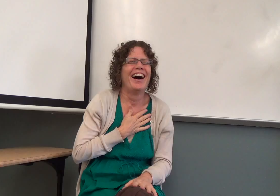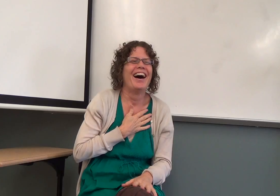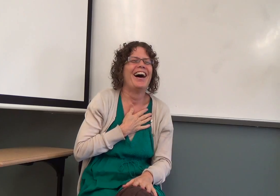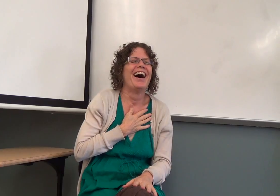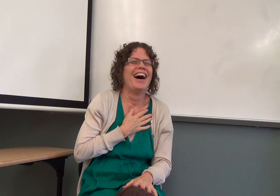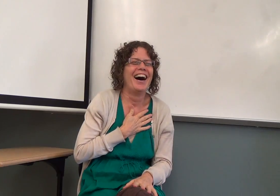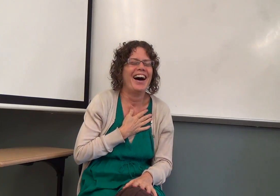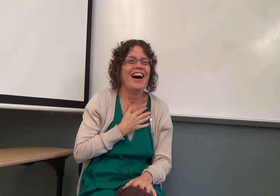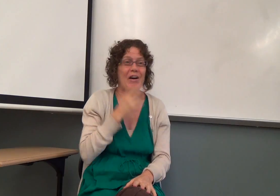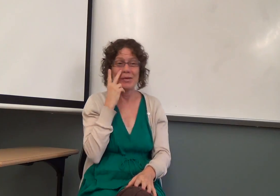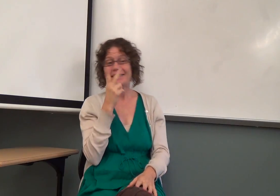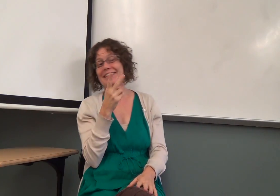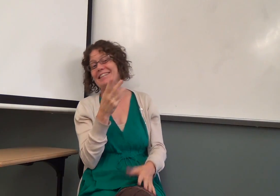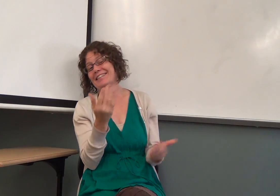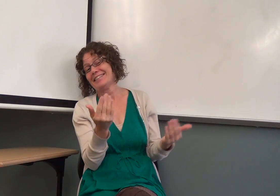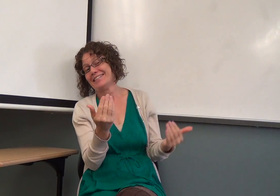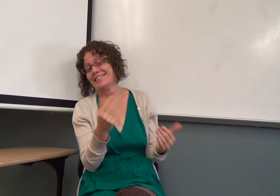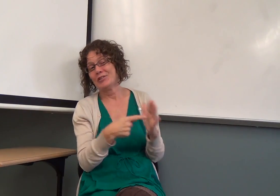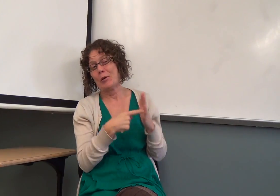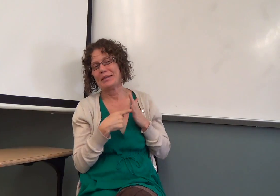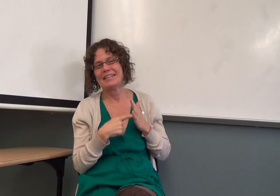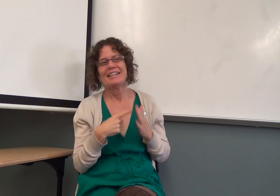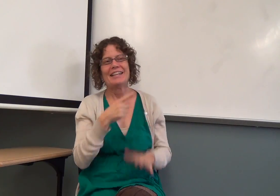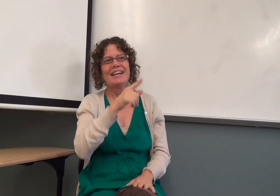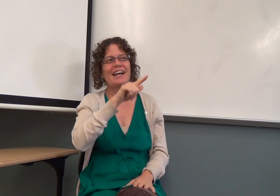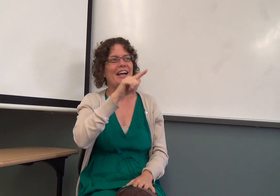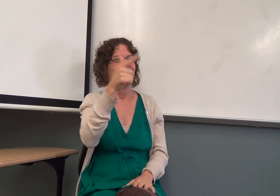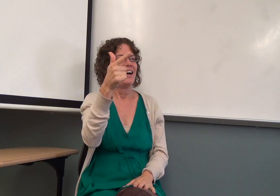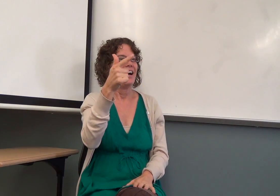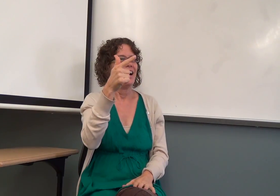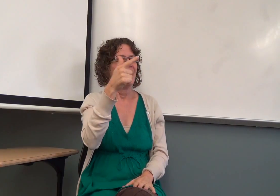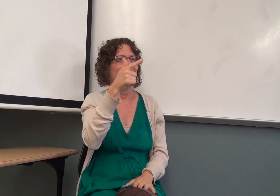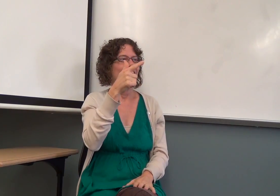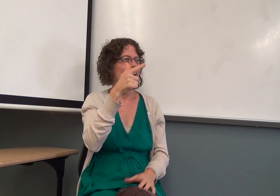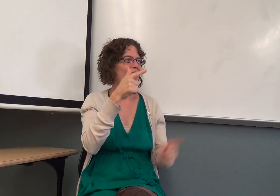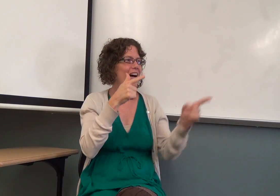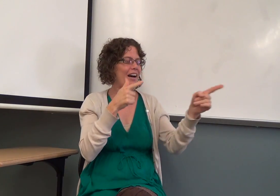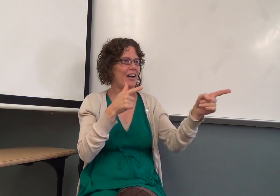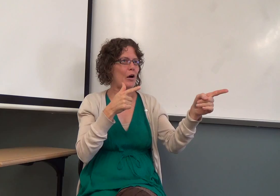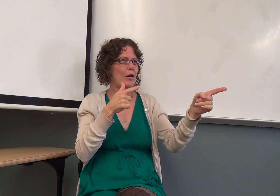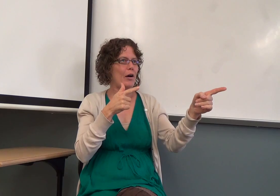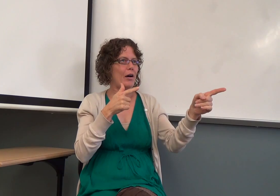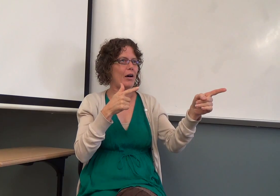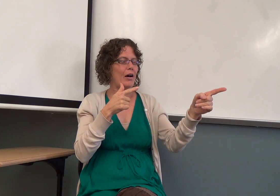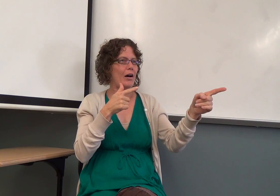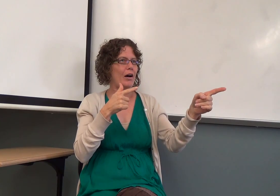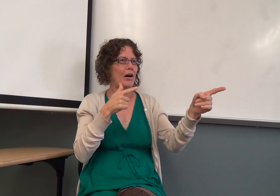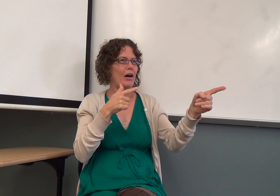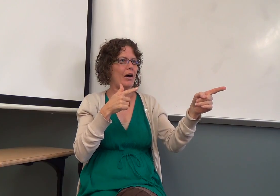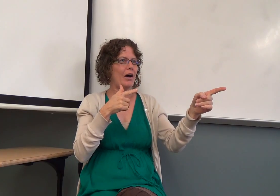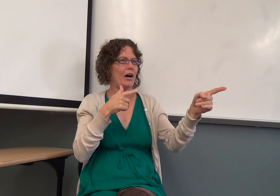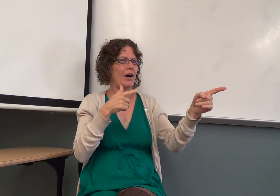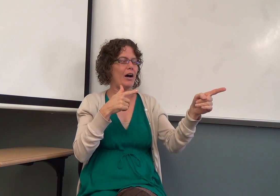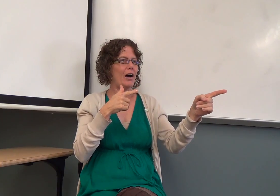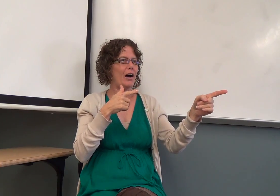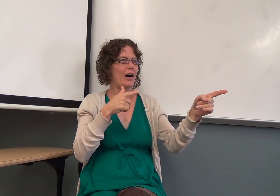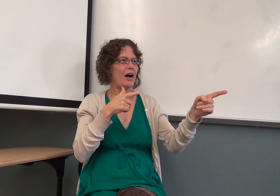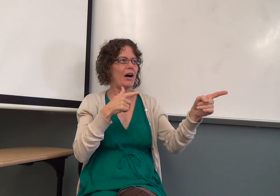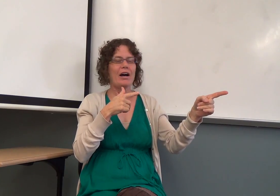moves, man. All right, you said salsa. Festa. Festa? As a Spanish word for party. Ah, fiesta.